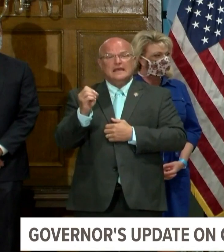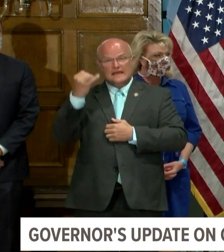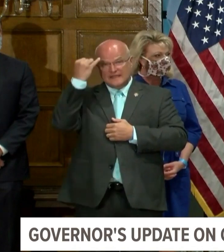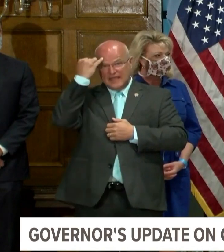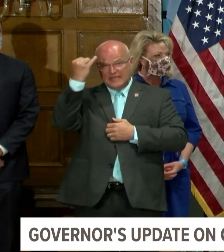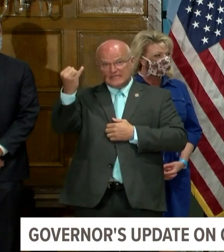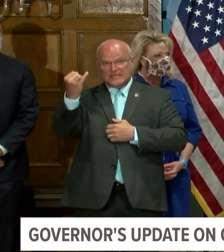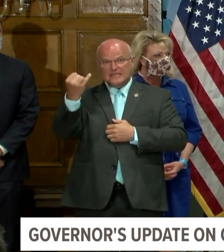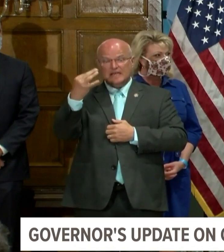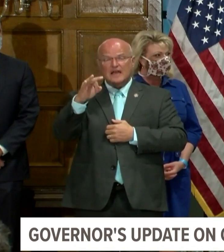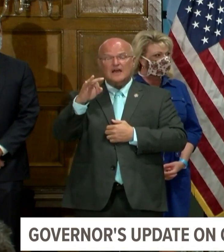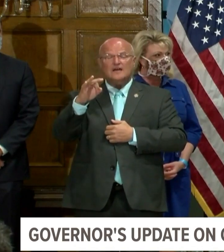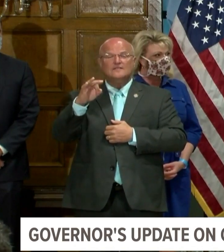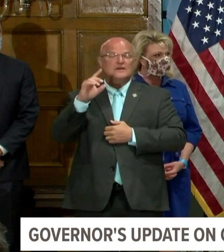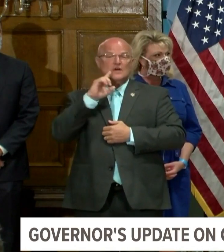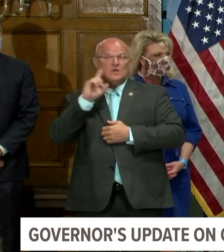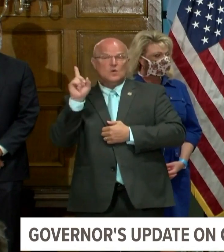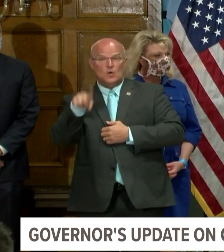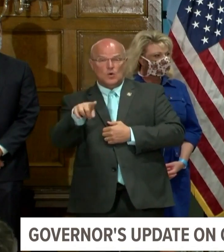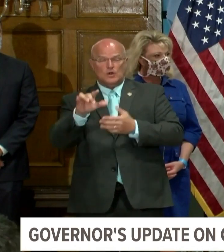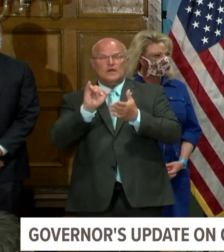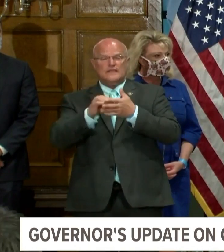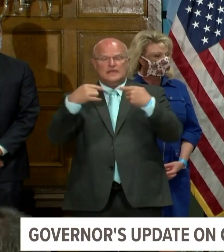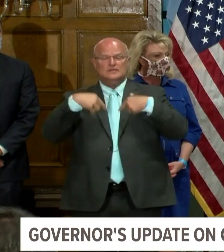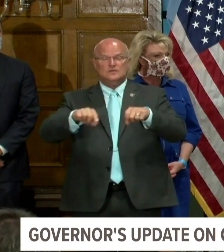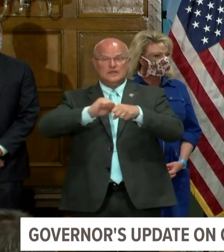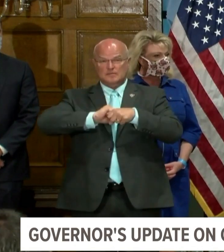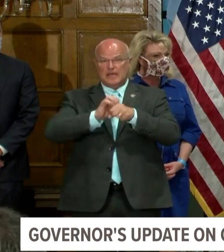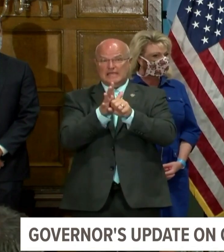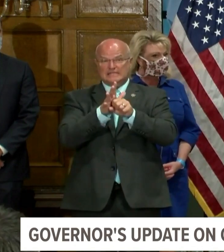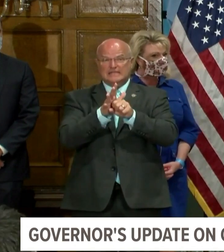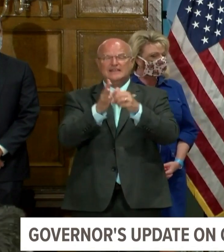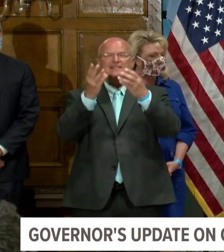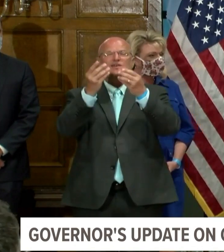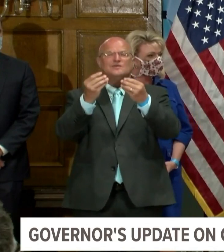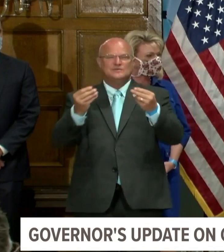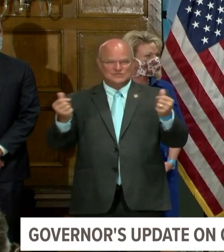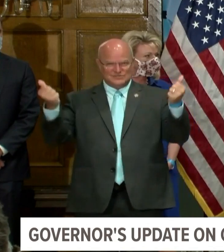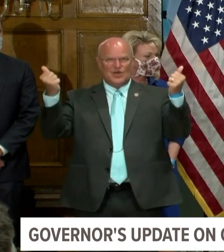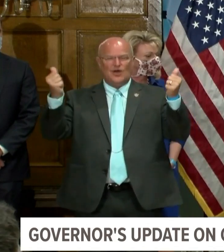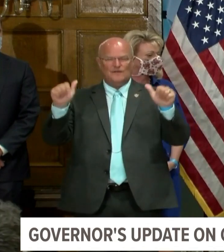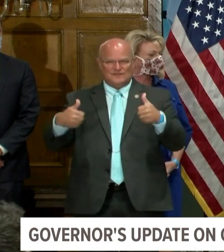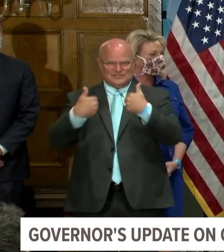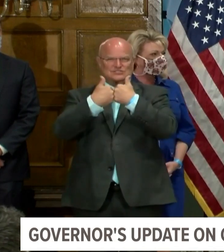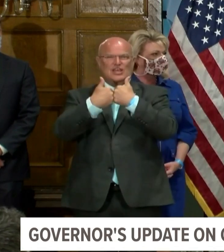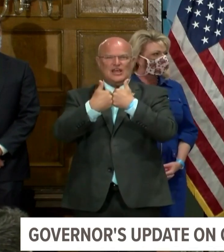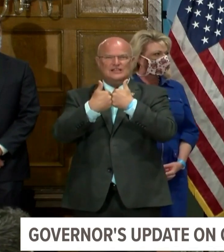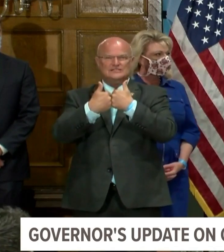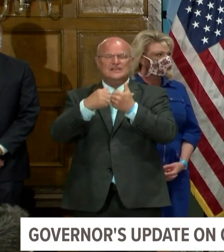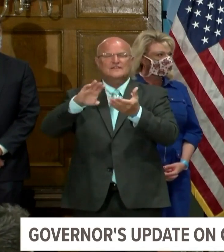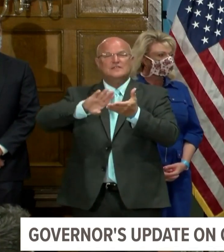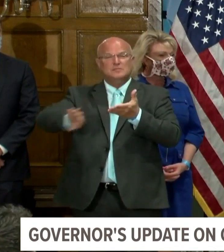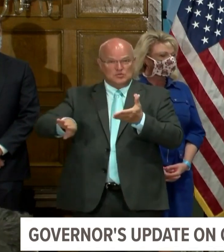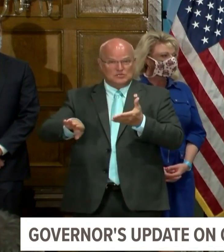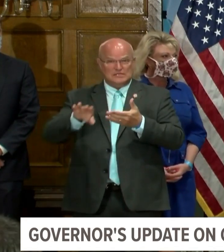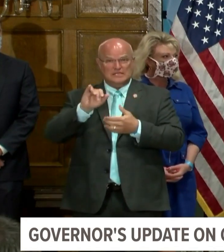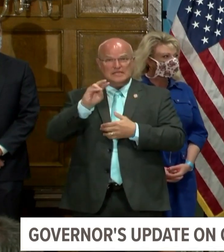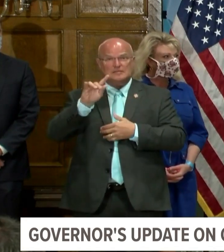the idea of an executive order that during the pandemic that would solve the challenge of the